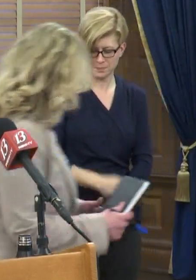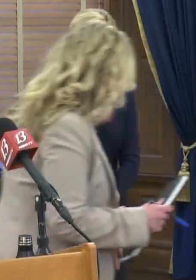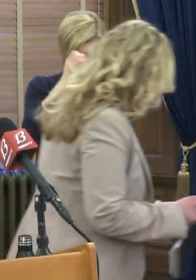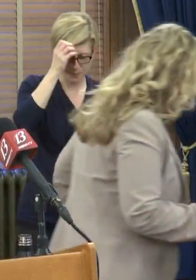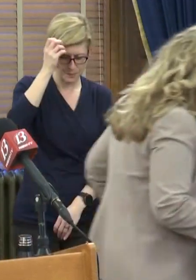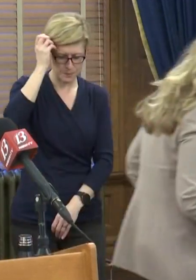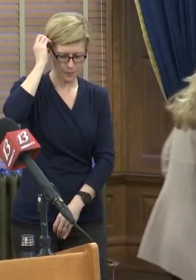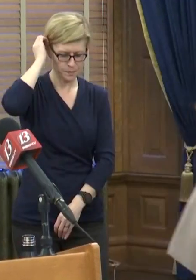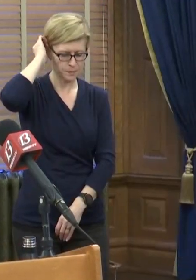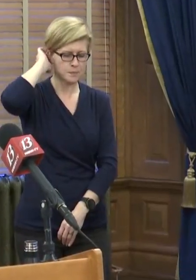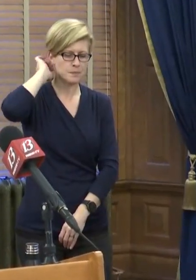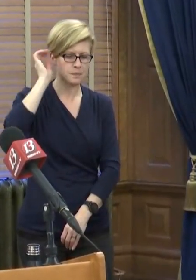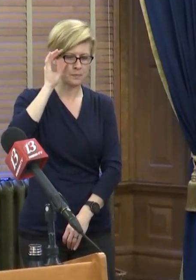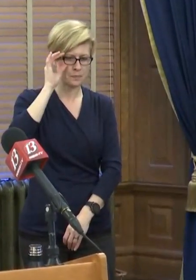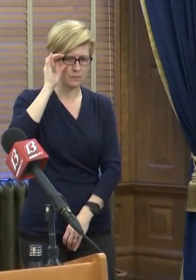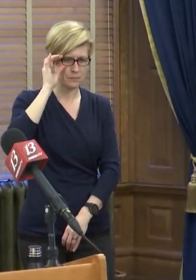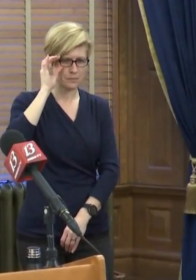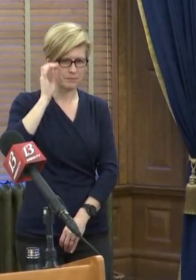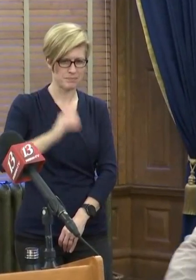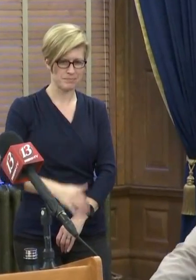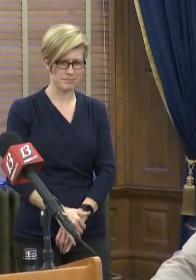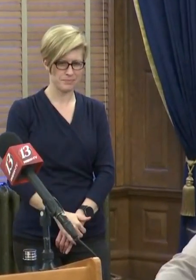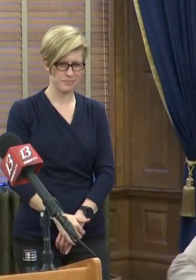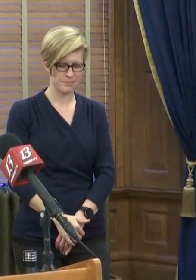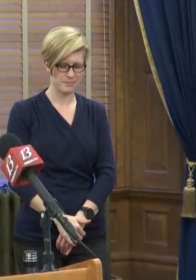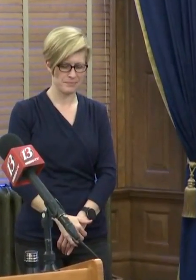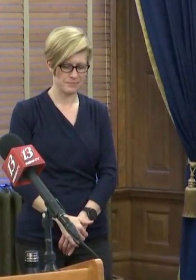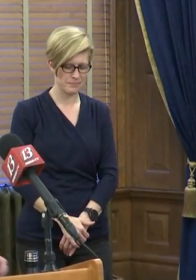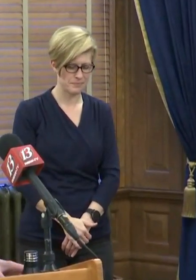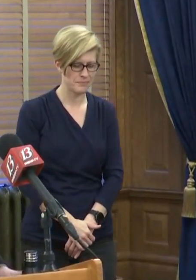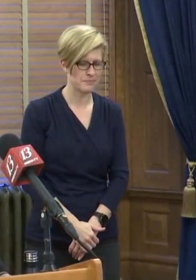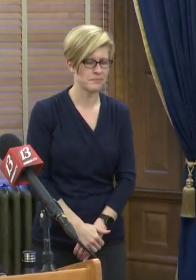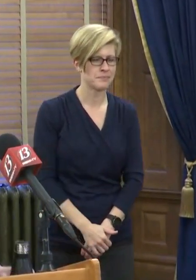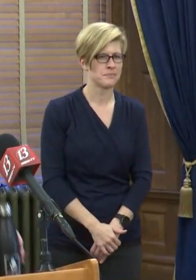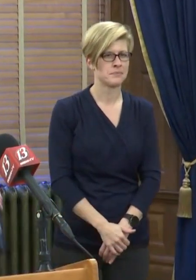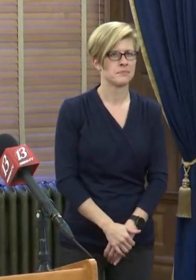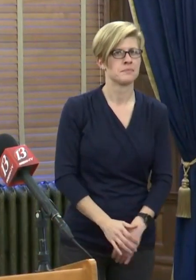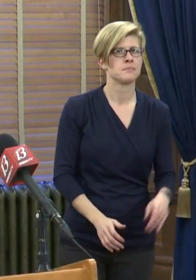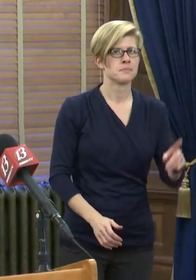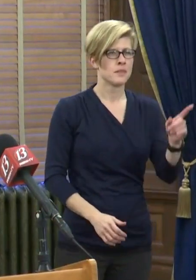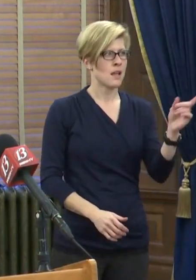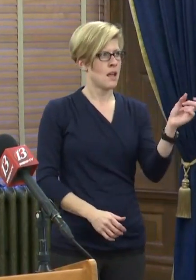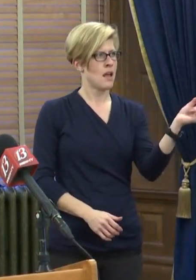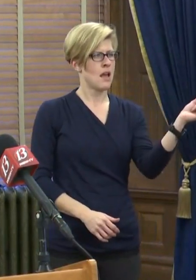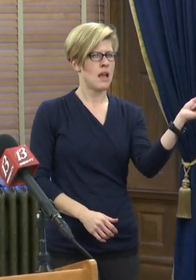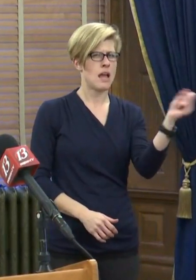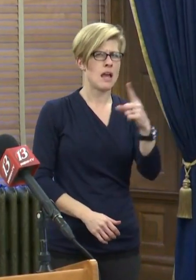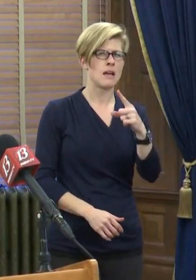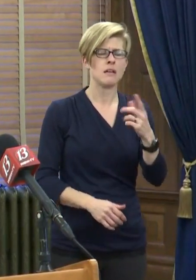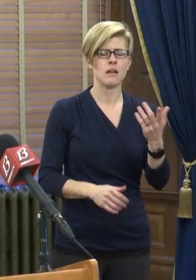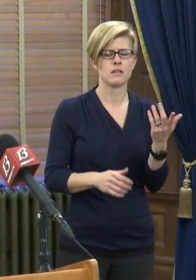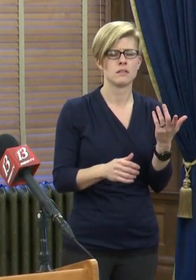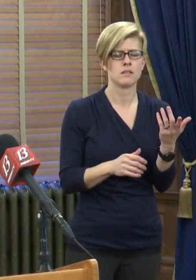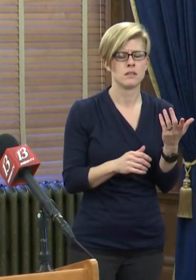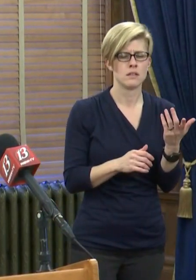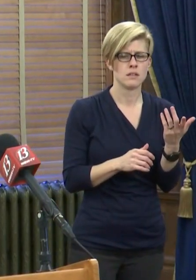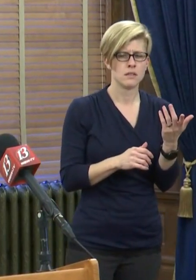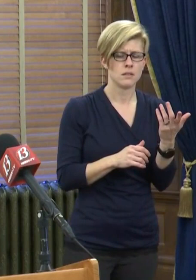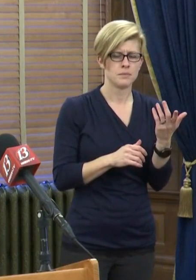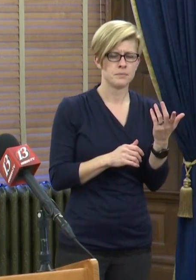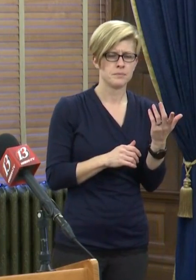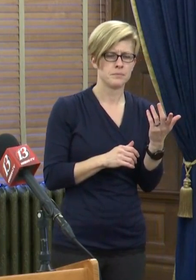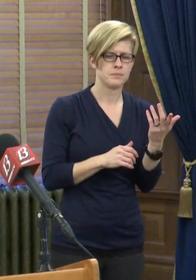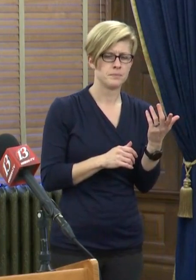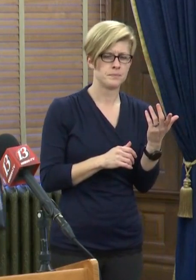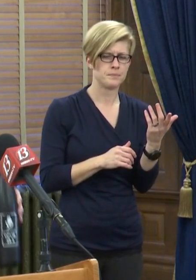Governor, a question that I don't know that I've asked it this way, but I'm curious if you have any kind of estimate as to how much